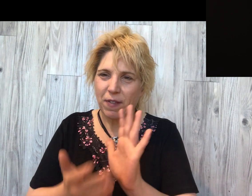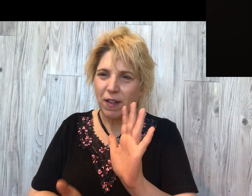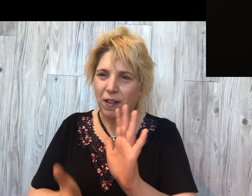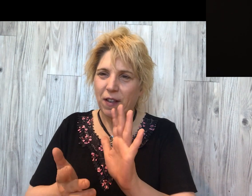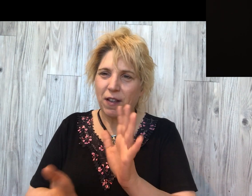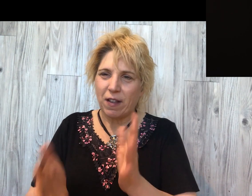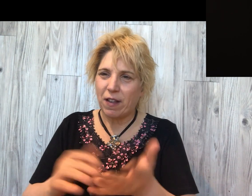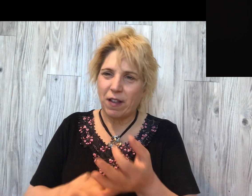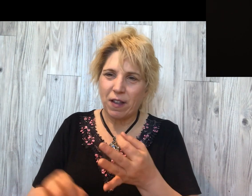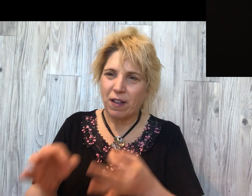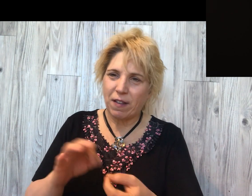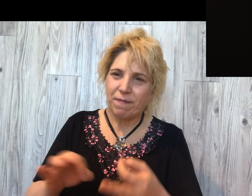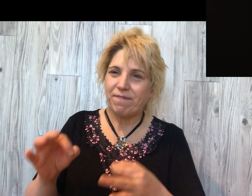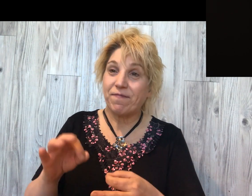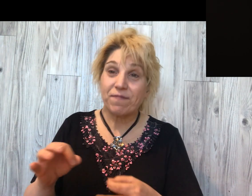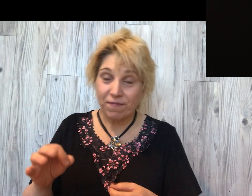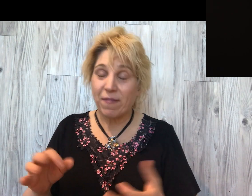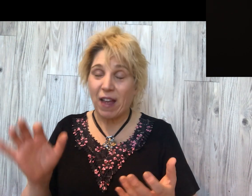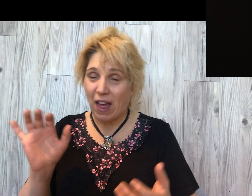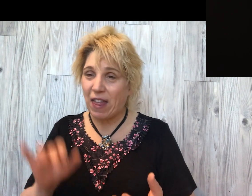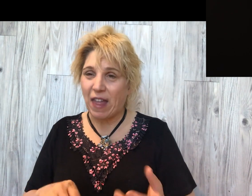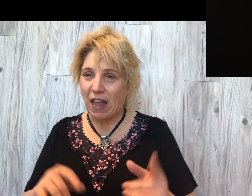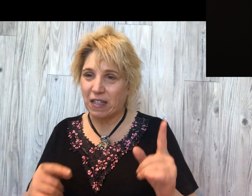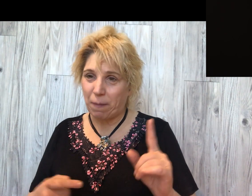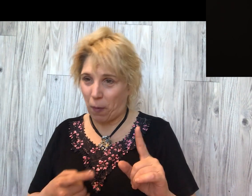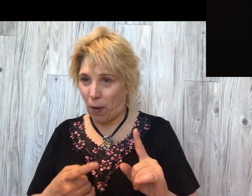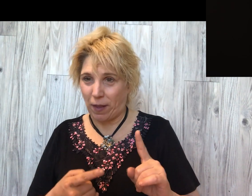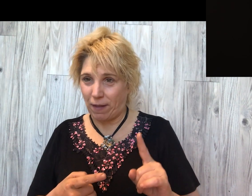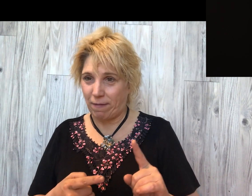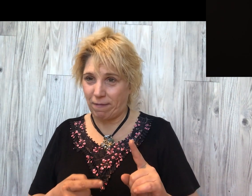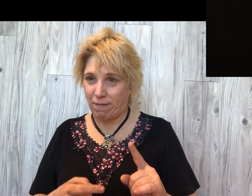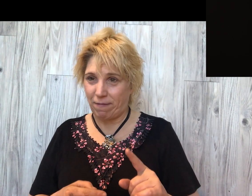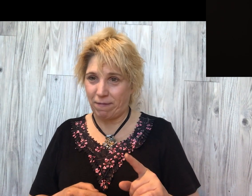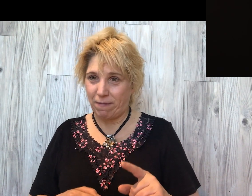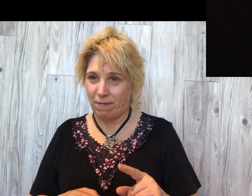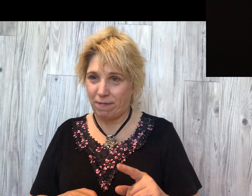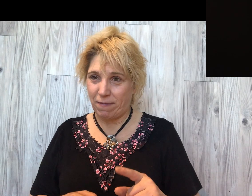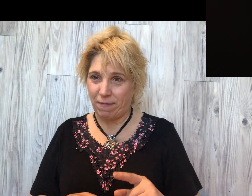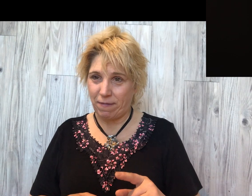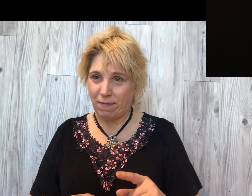paying the penalty for our sin and setting us free from the burden of our sin.